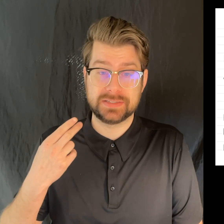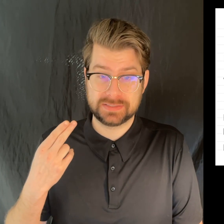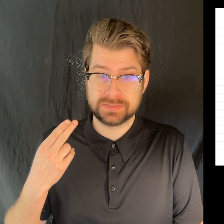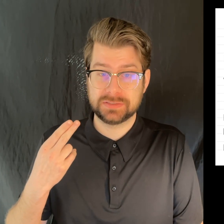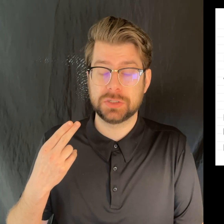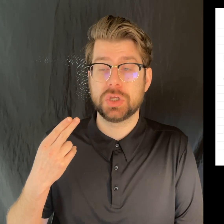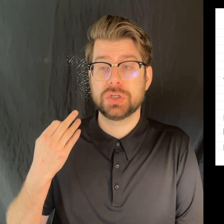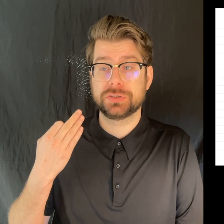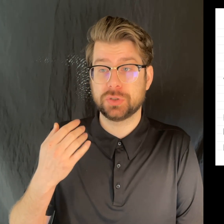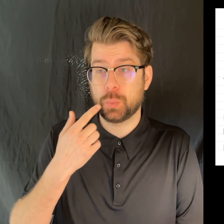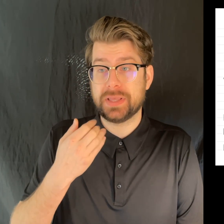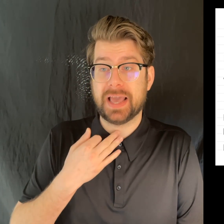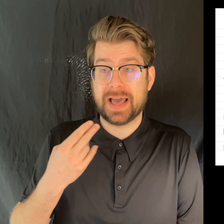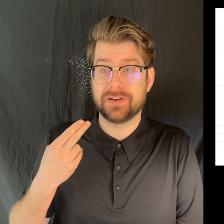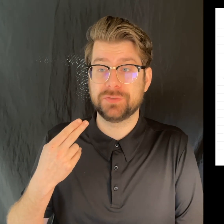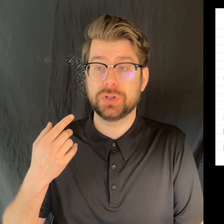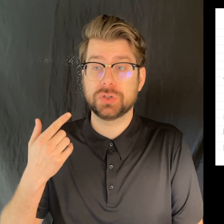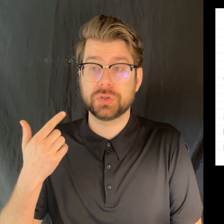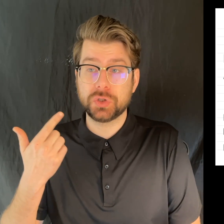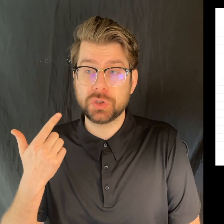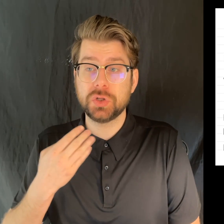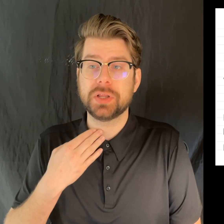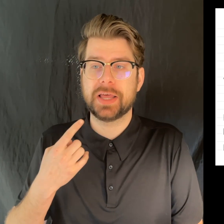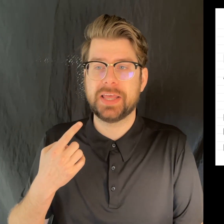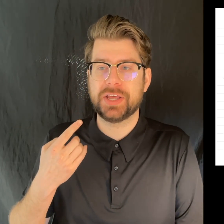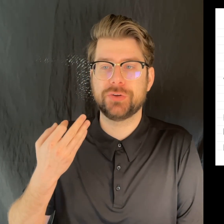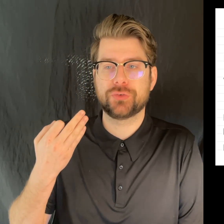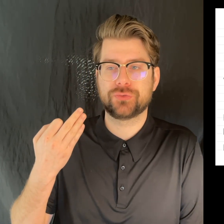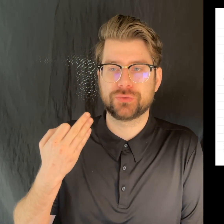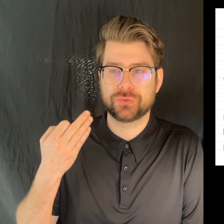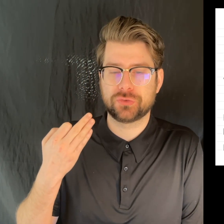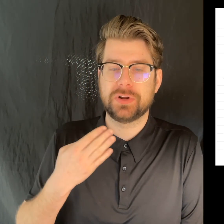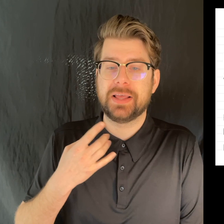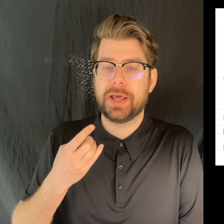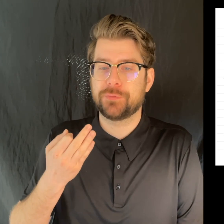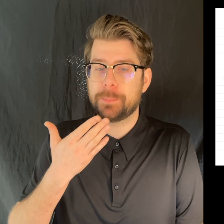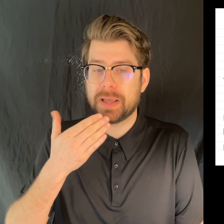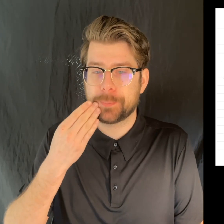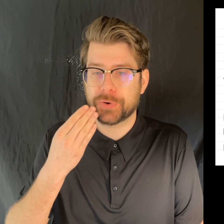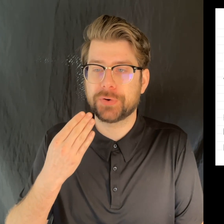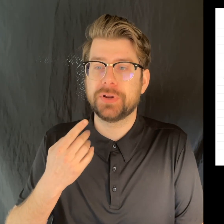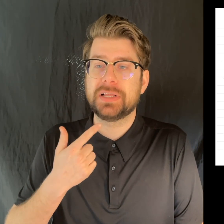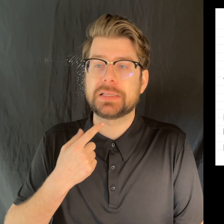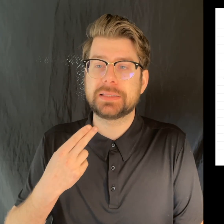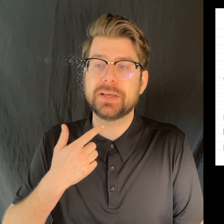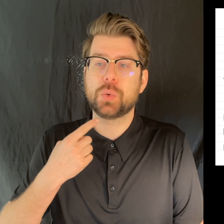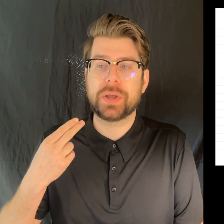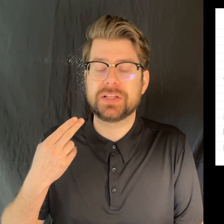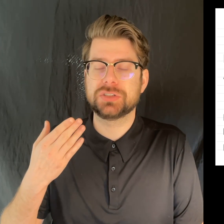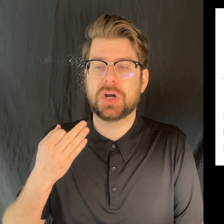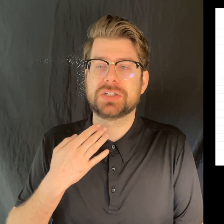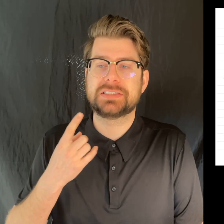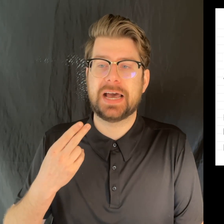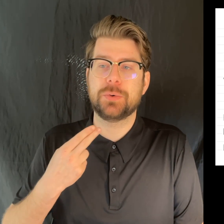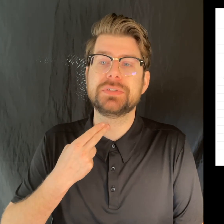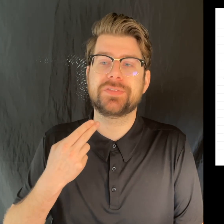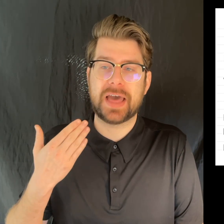liquids. So we have l and r. And remember, liquids are sounds